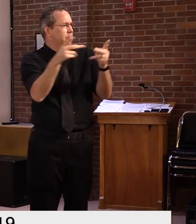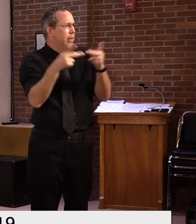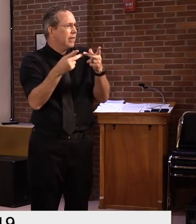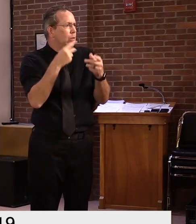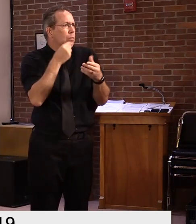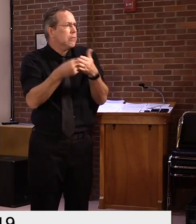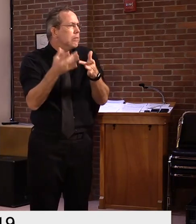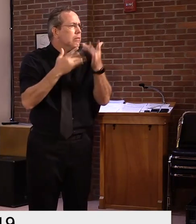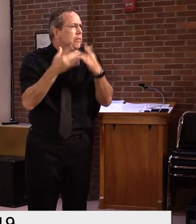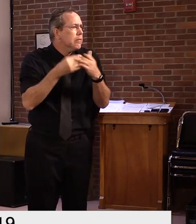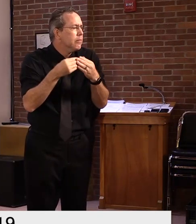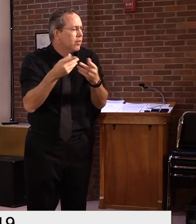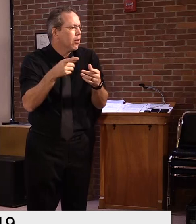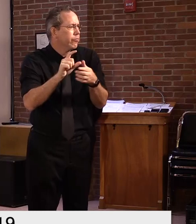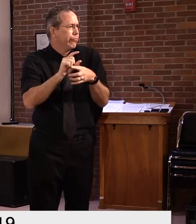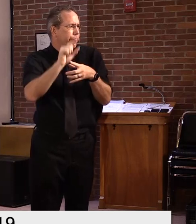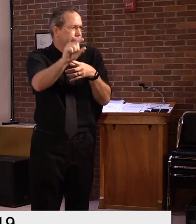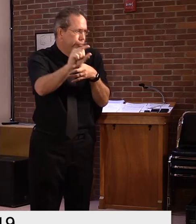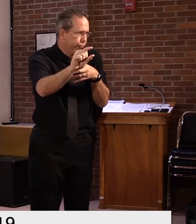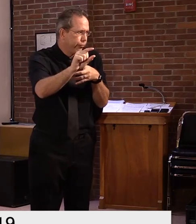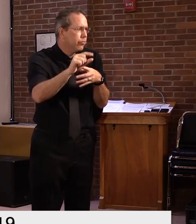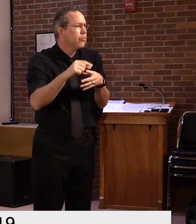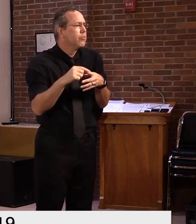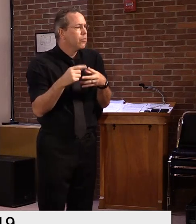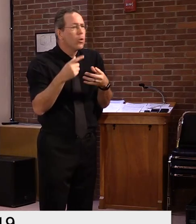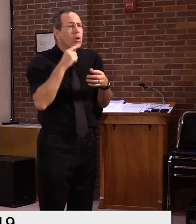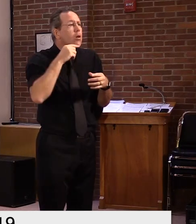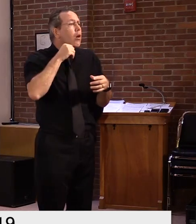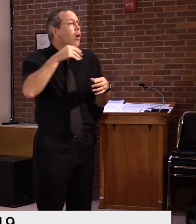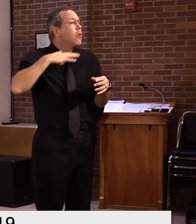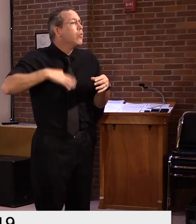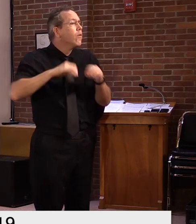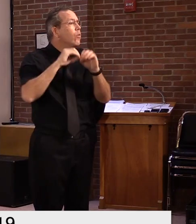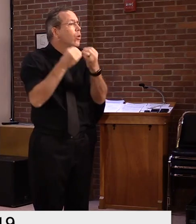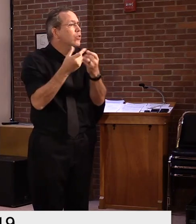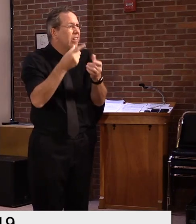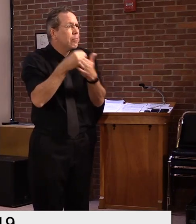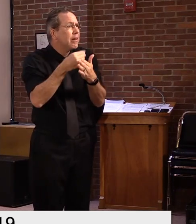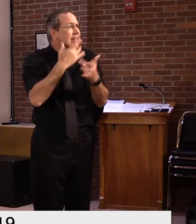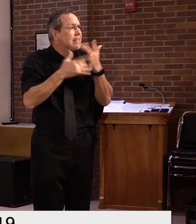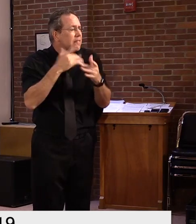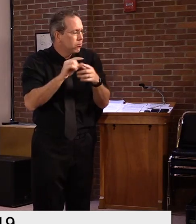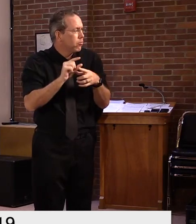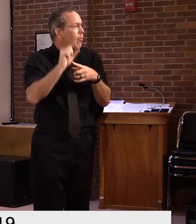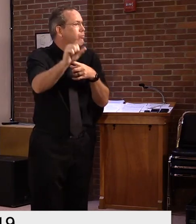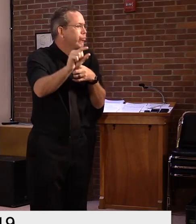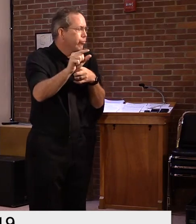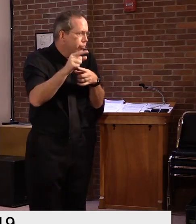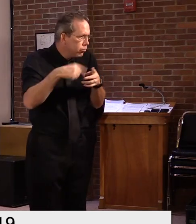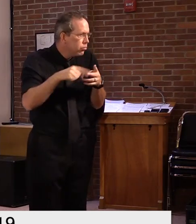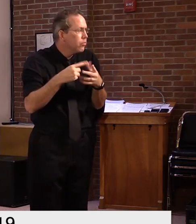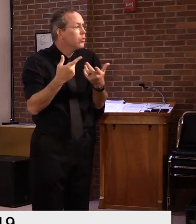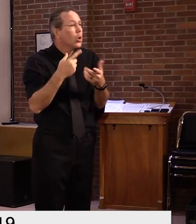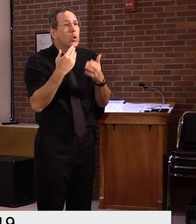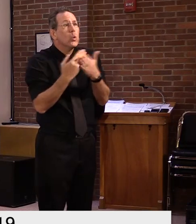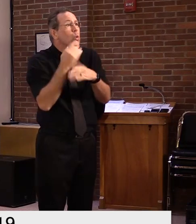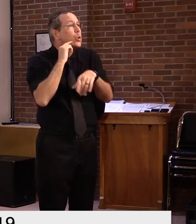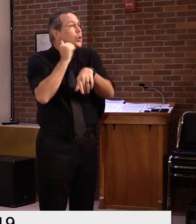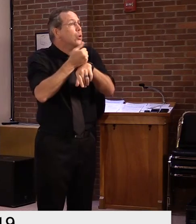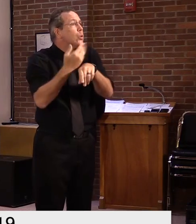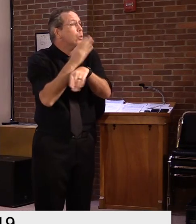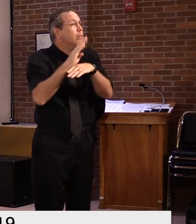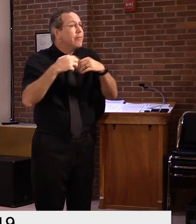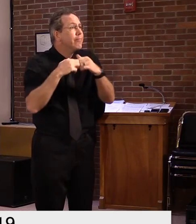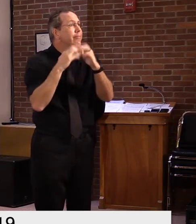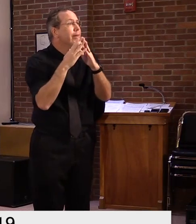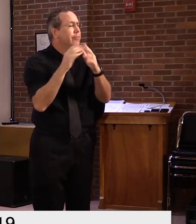of nonprofits, very new businesses, and those businesses with less than 50% losses sustained over a three-month